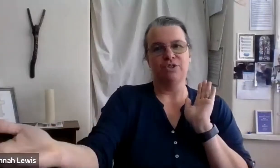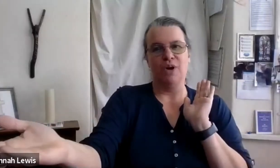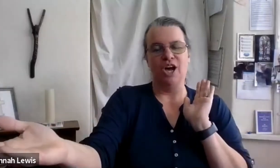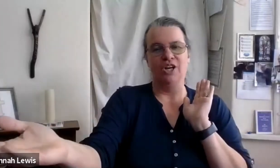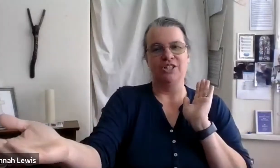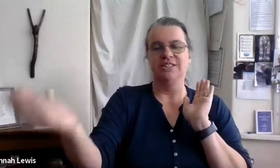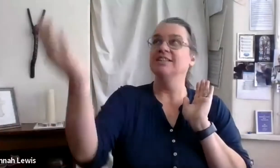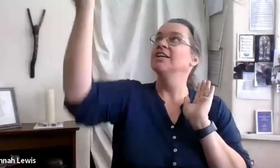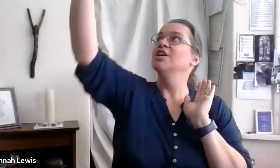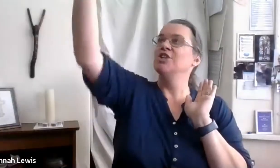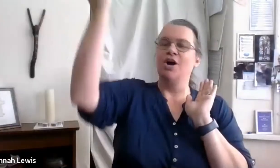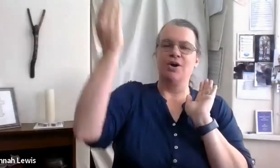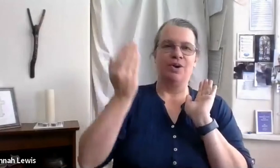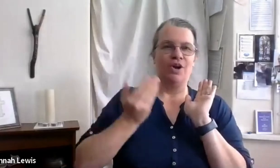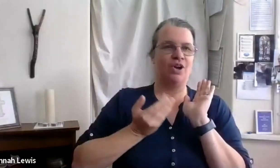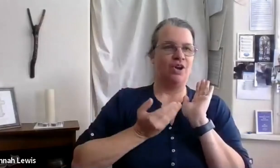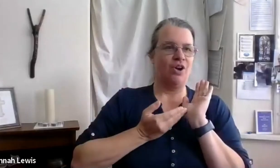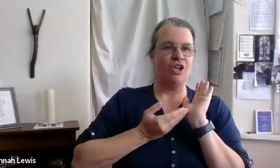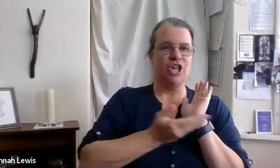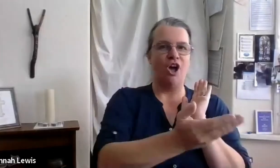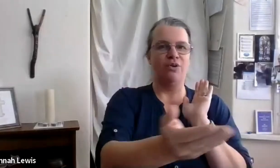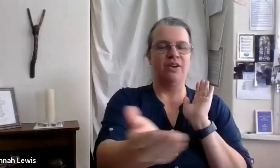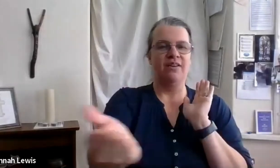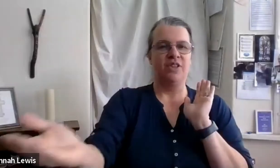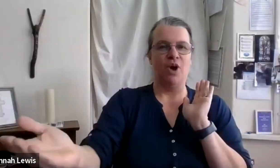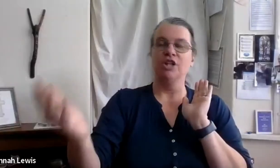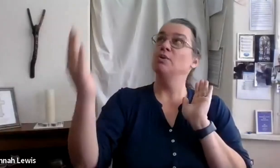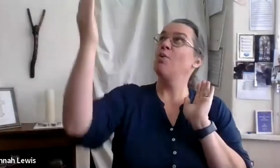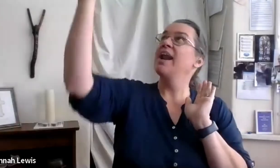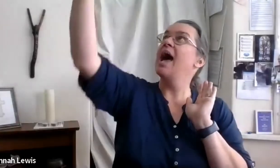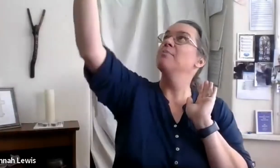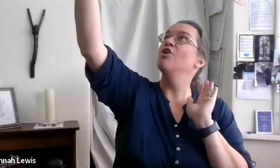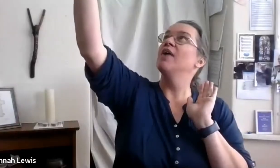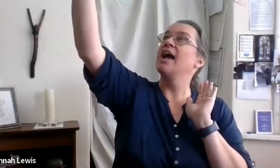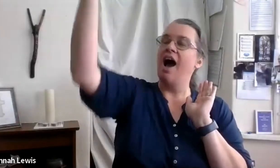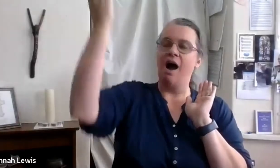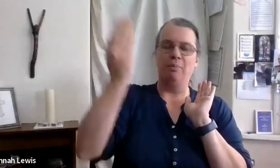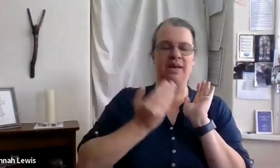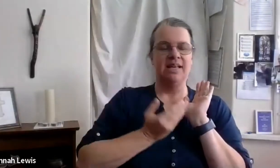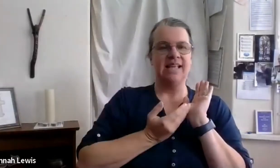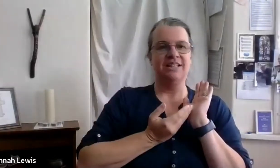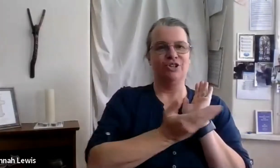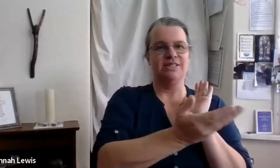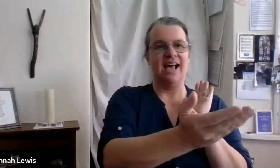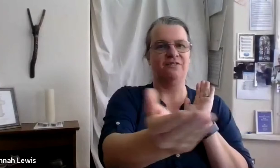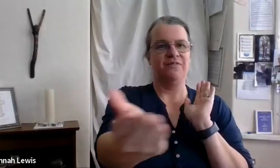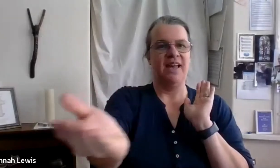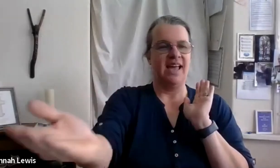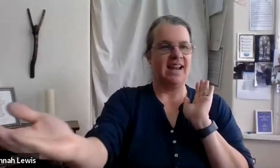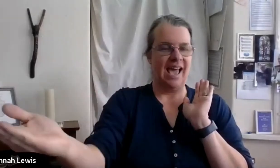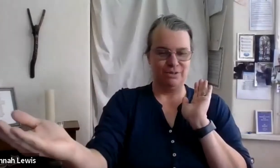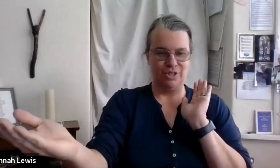goes out to the world. So God's own to the world. It was one hand moving up, down to